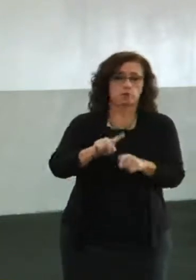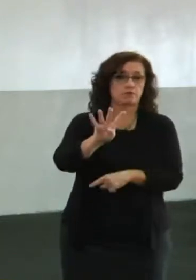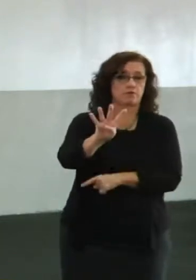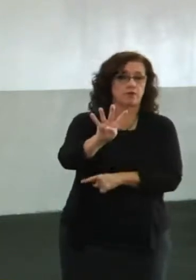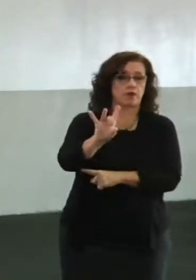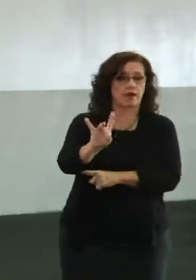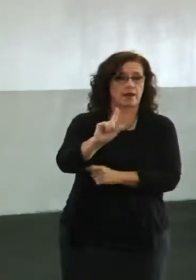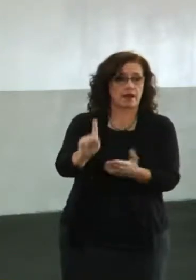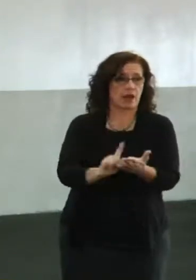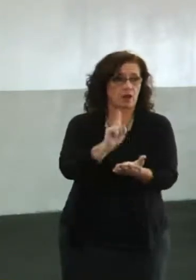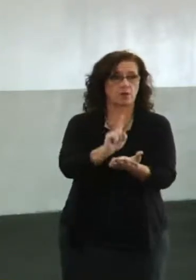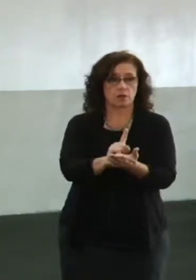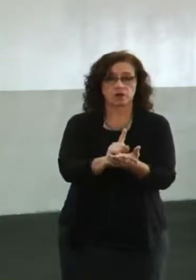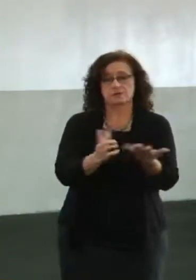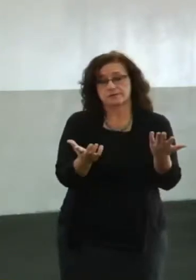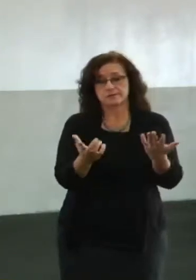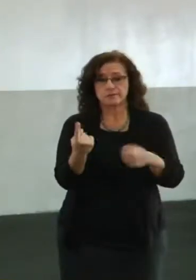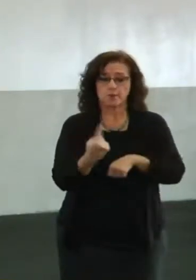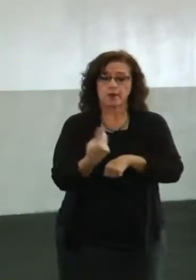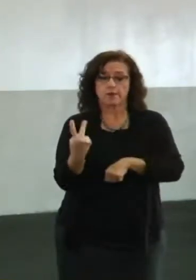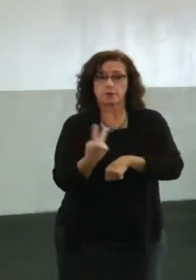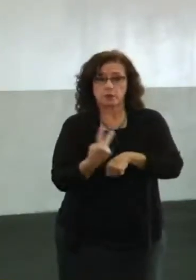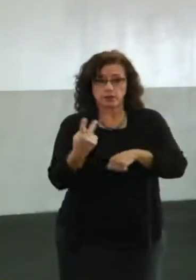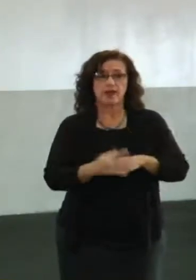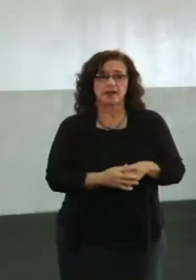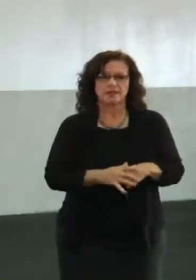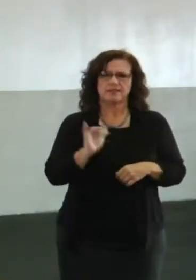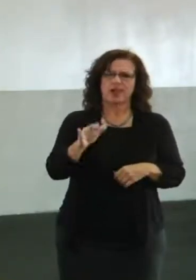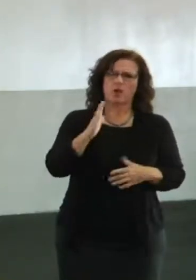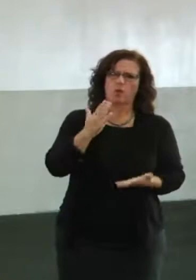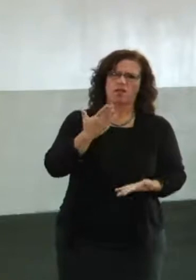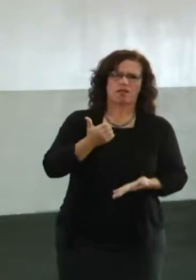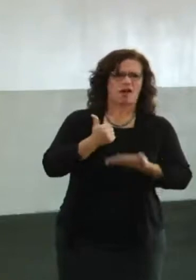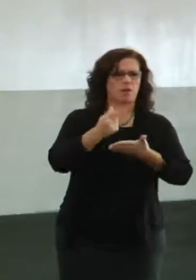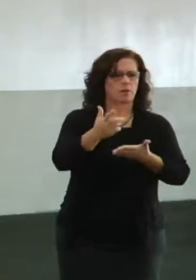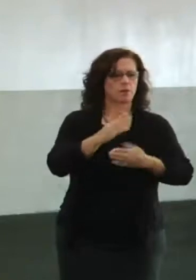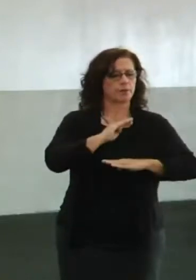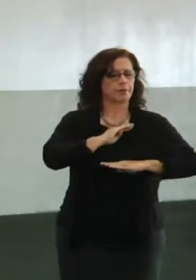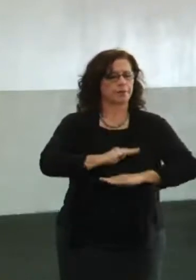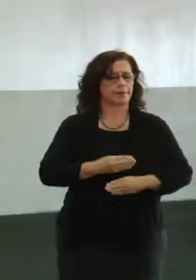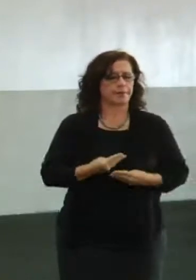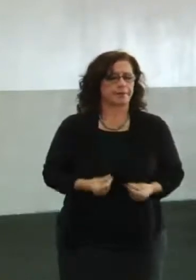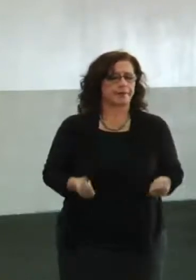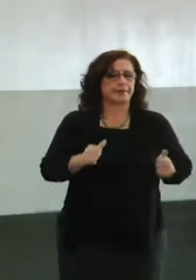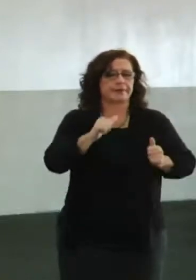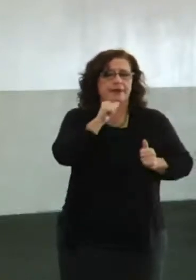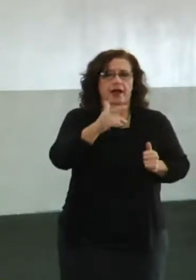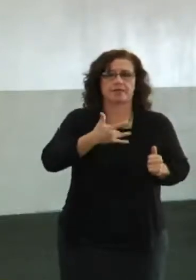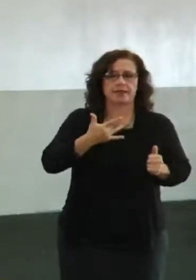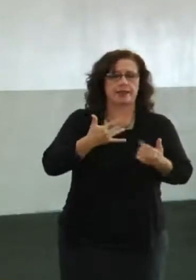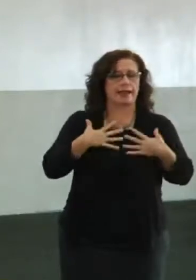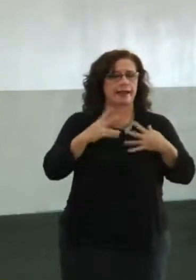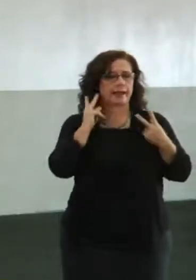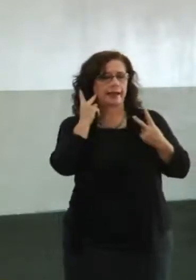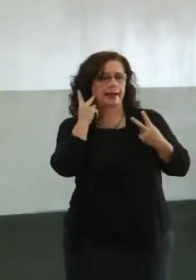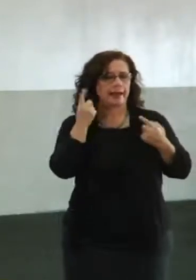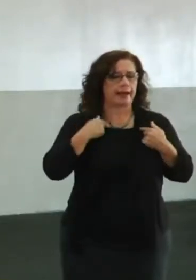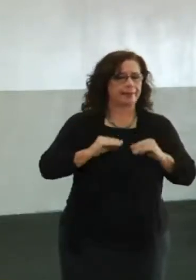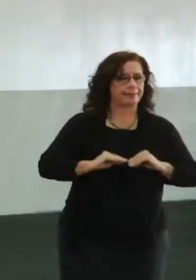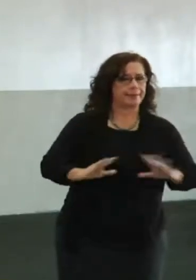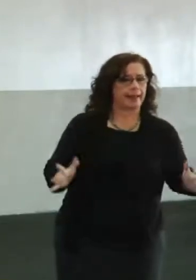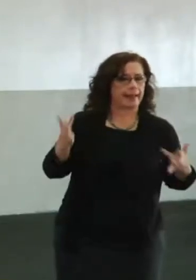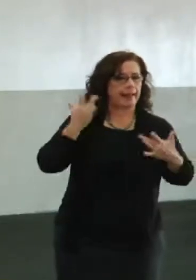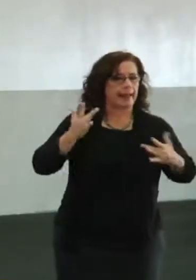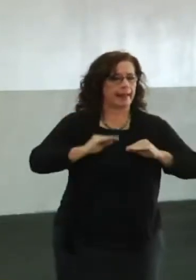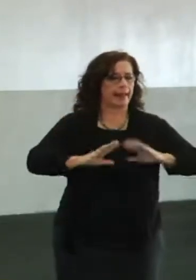to ease anxiety of spreading the COVID-19. And as of right now, if any of you watched our